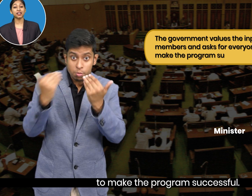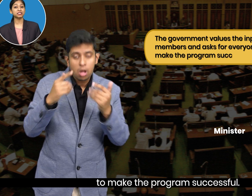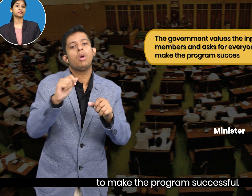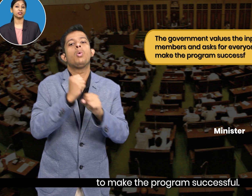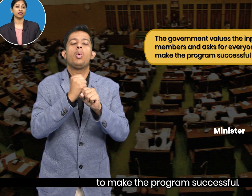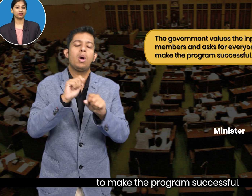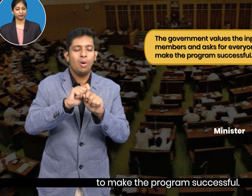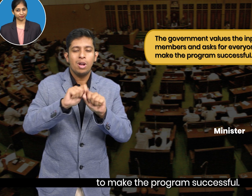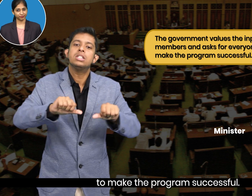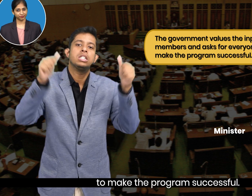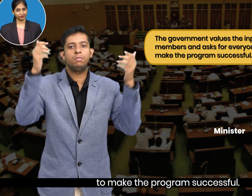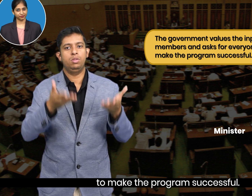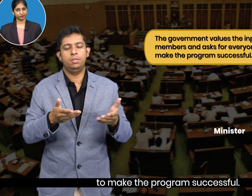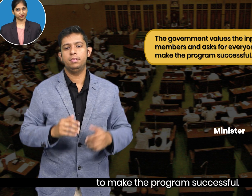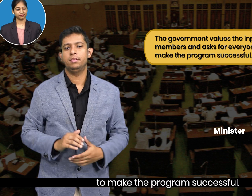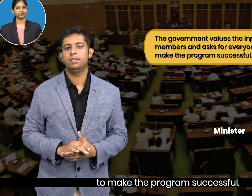program successful.